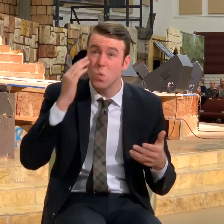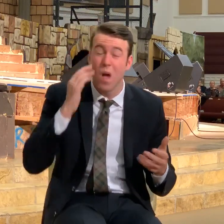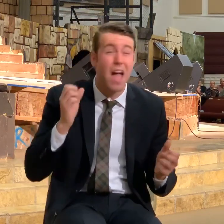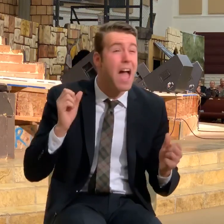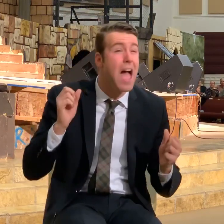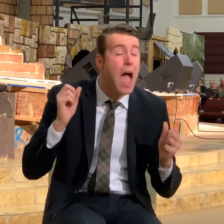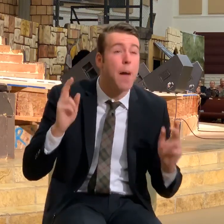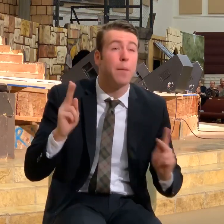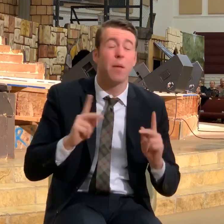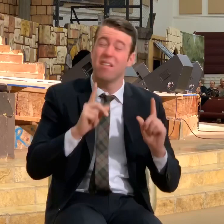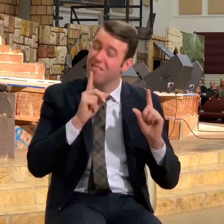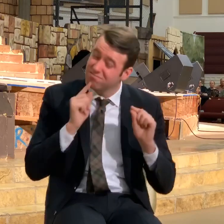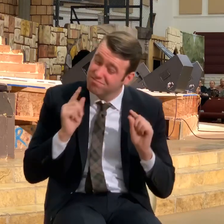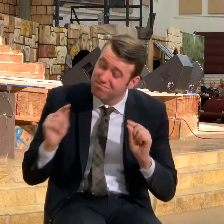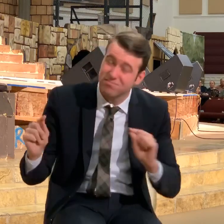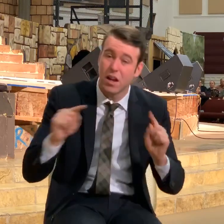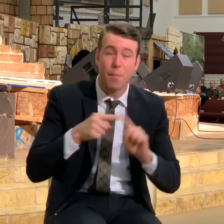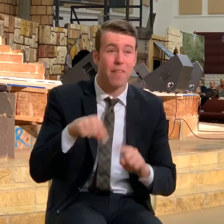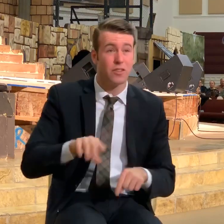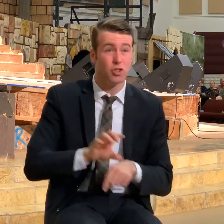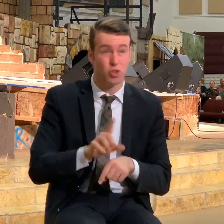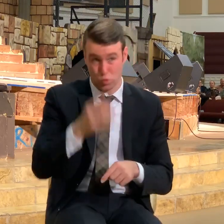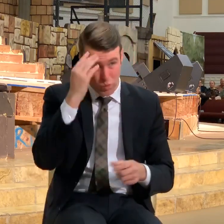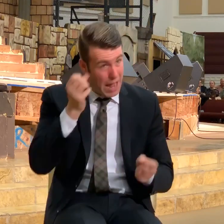made up stories about this church?